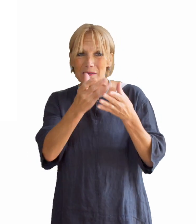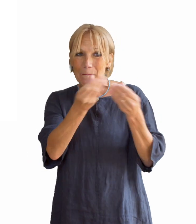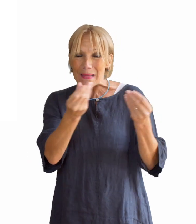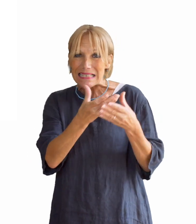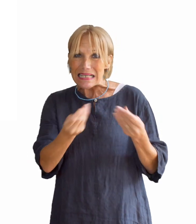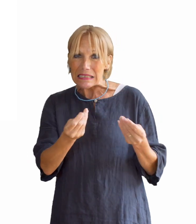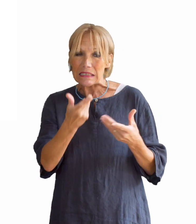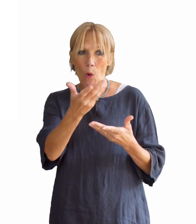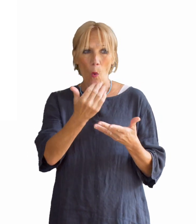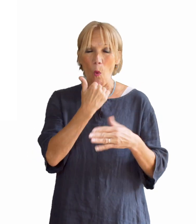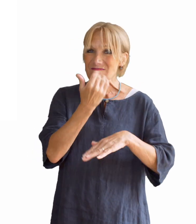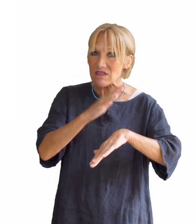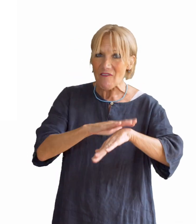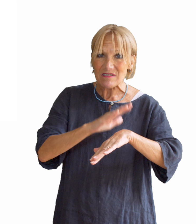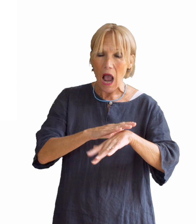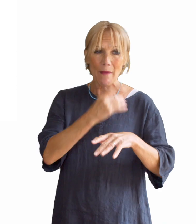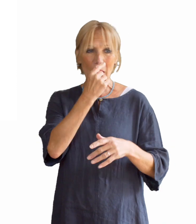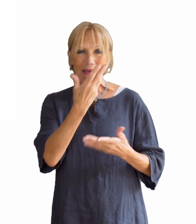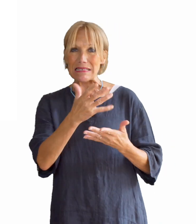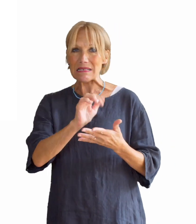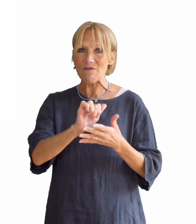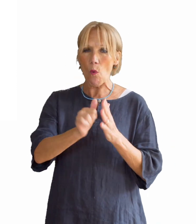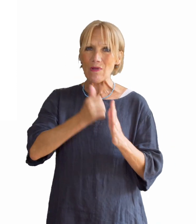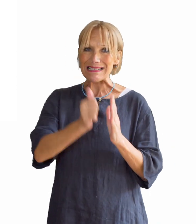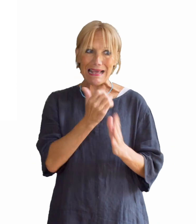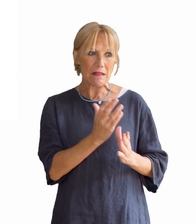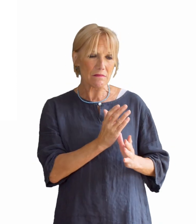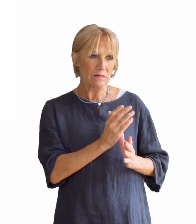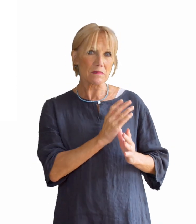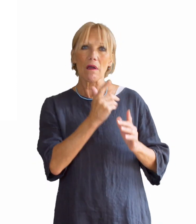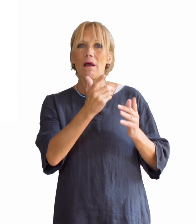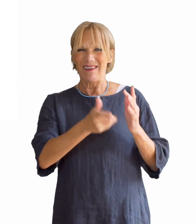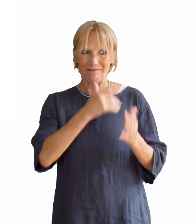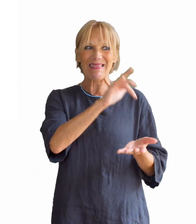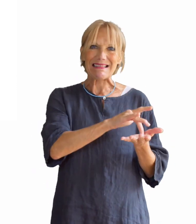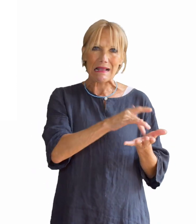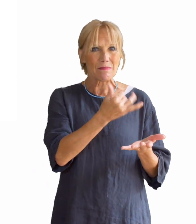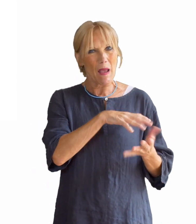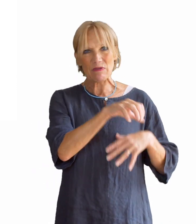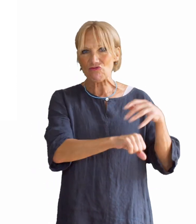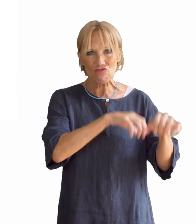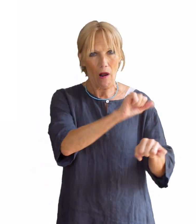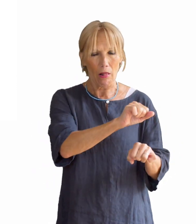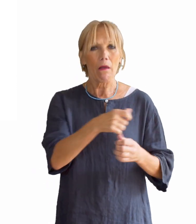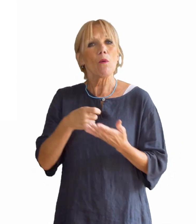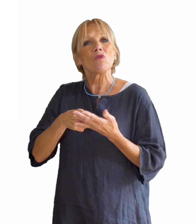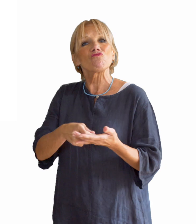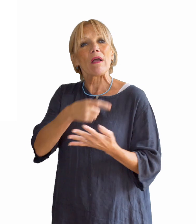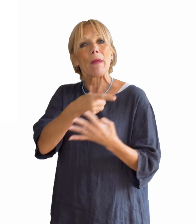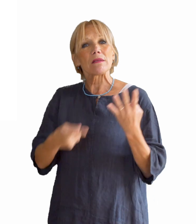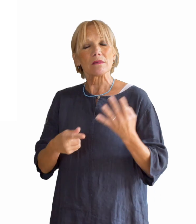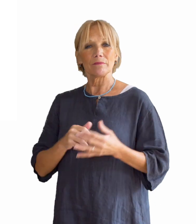or they don't have the time or capacity to apply their skills, then a centre may struggle. We have the following